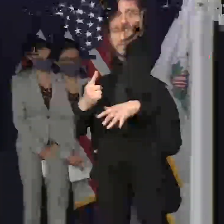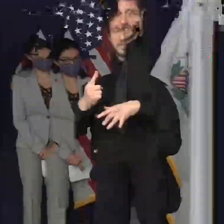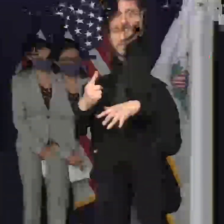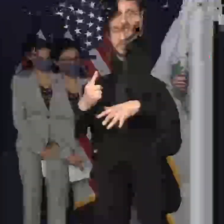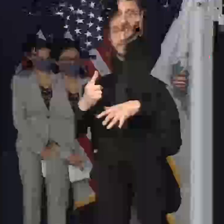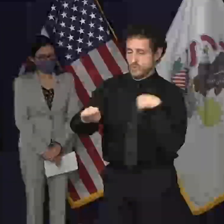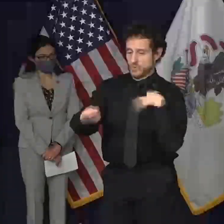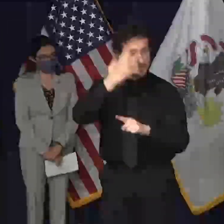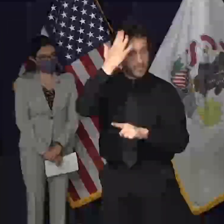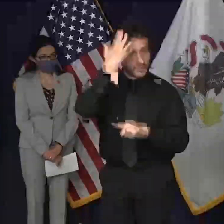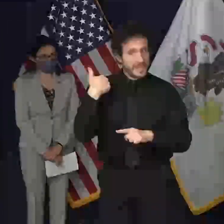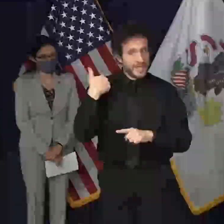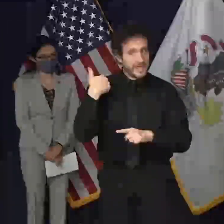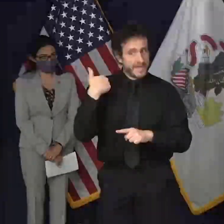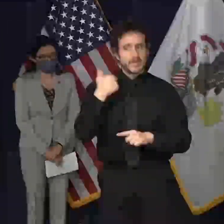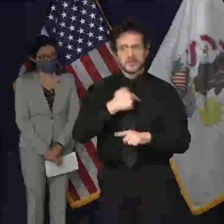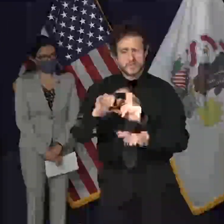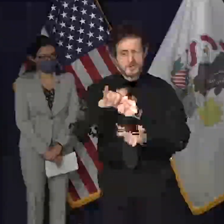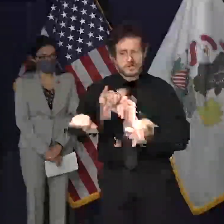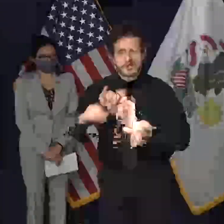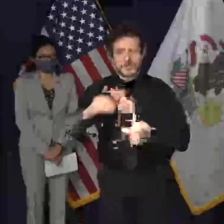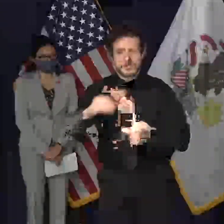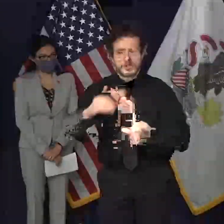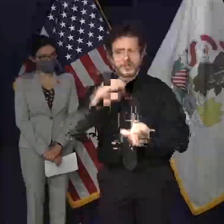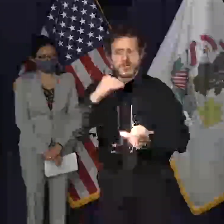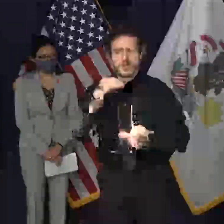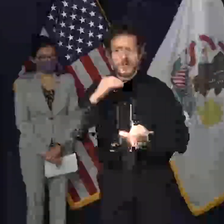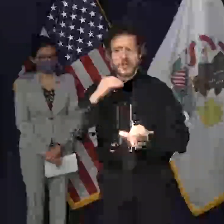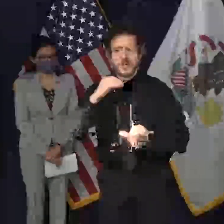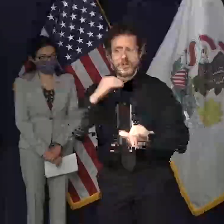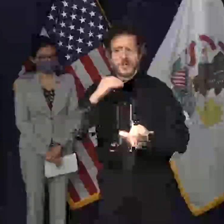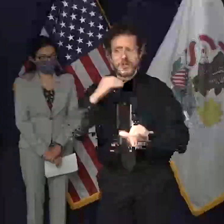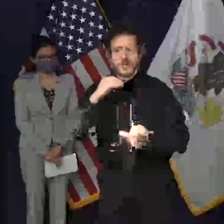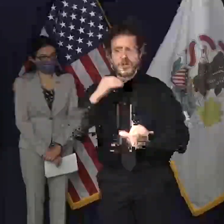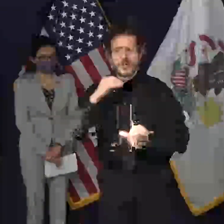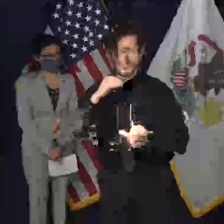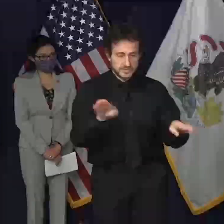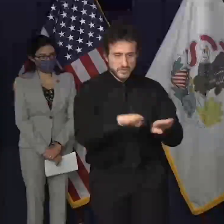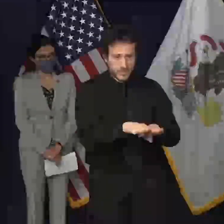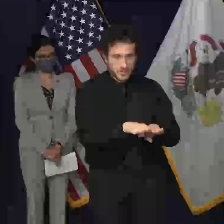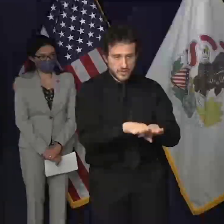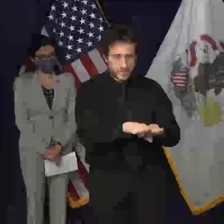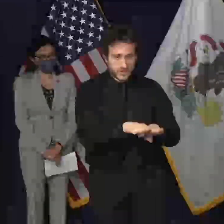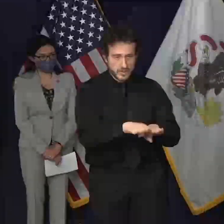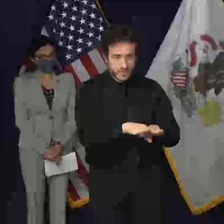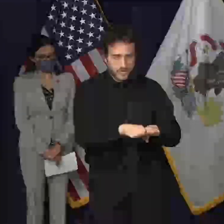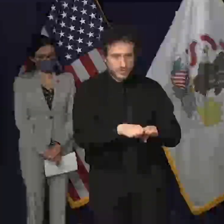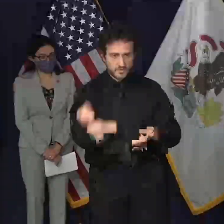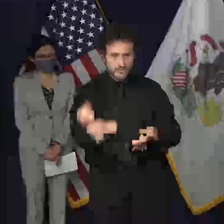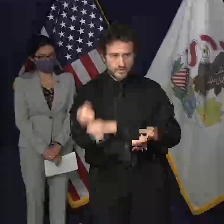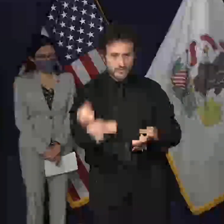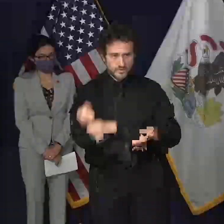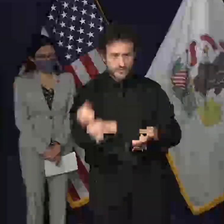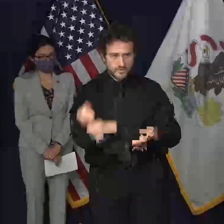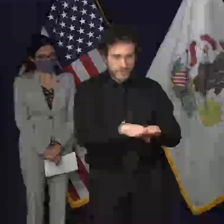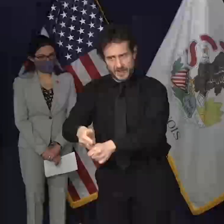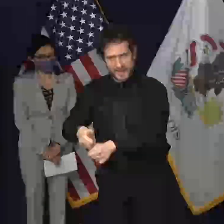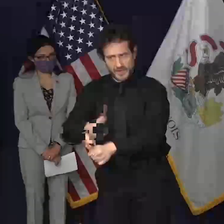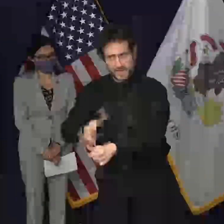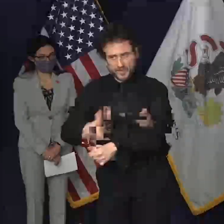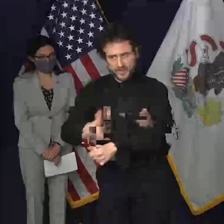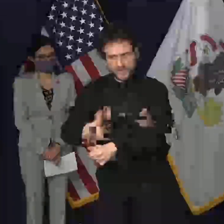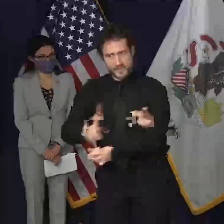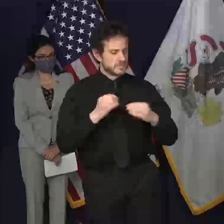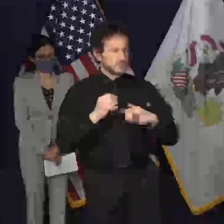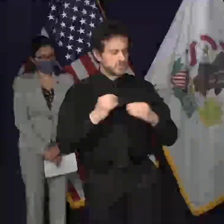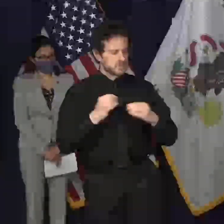put in place, and the fact that people across Illinois are obeying those. I'm sorry, there was a second part of that question. Do you have more information on what